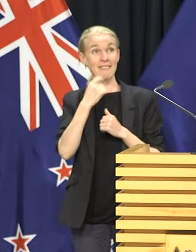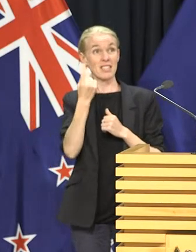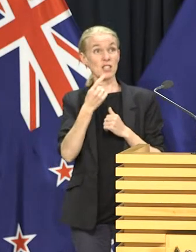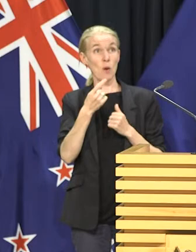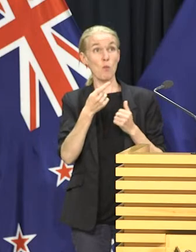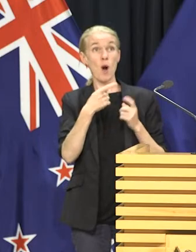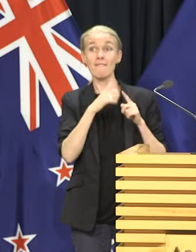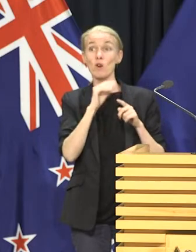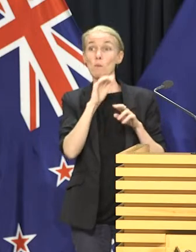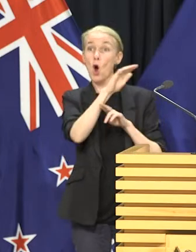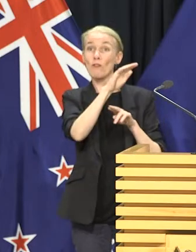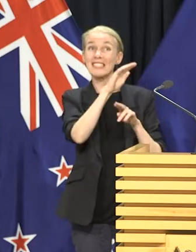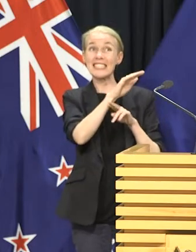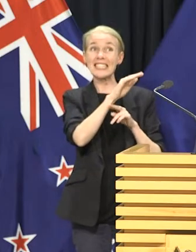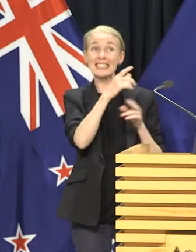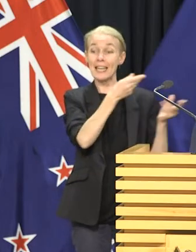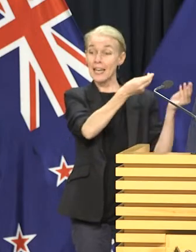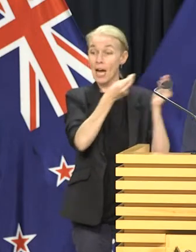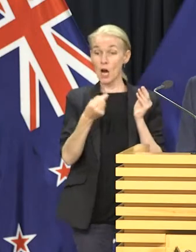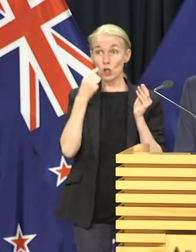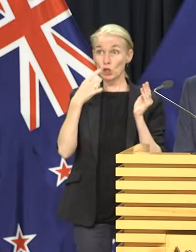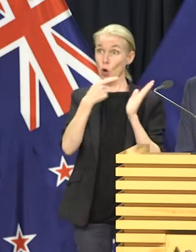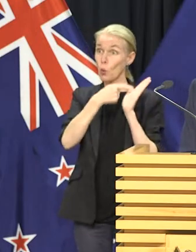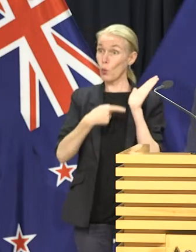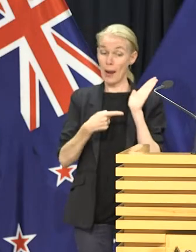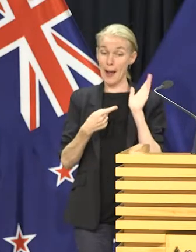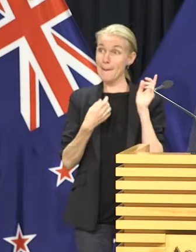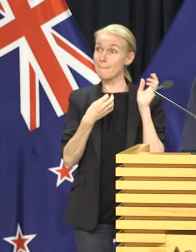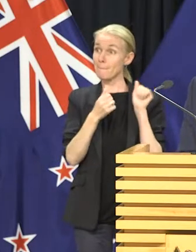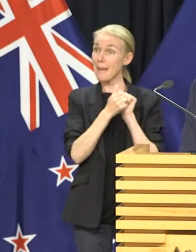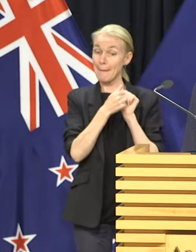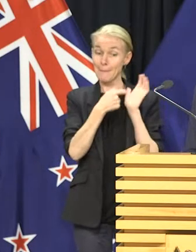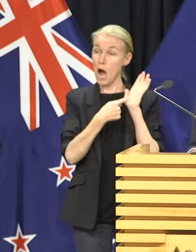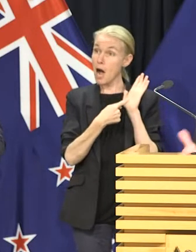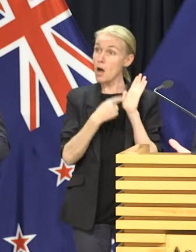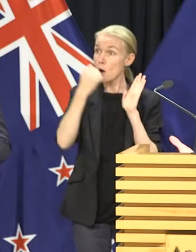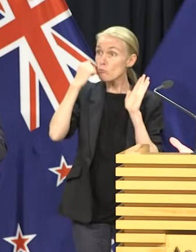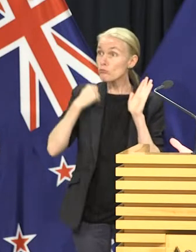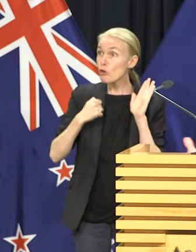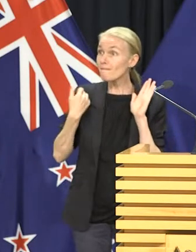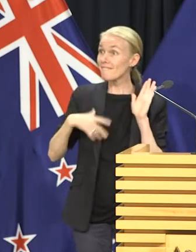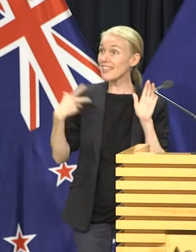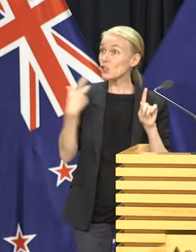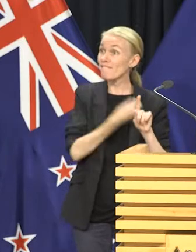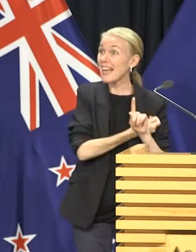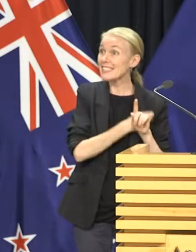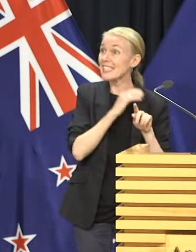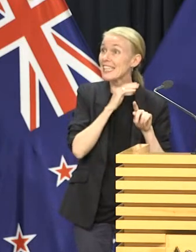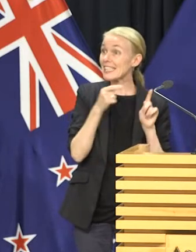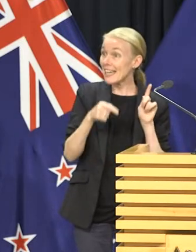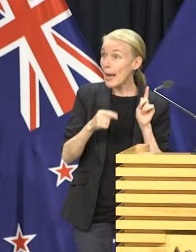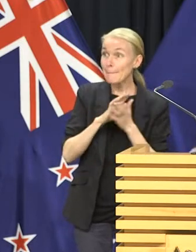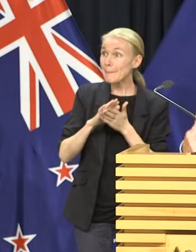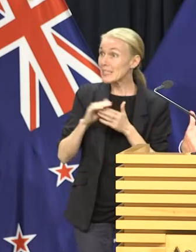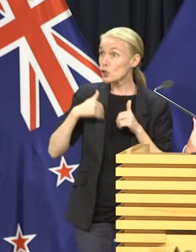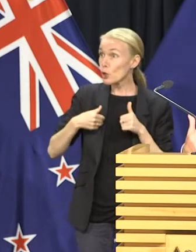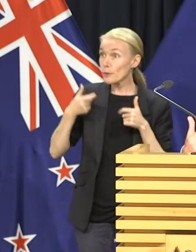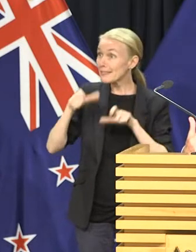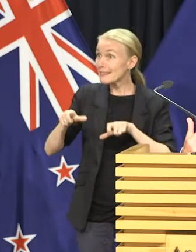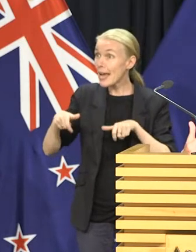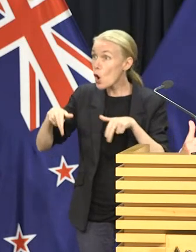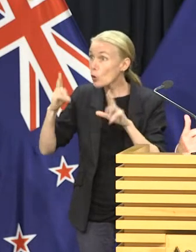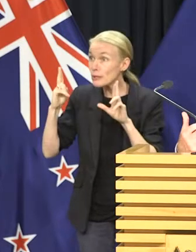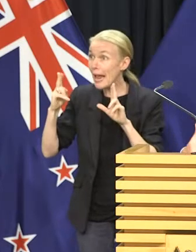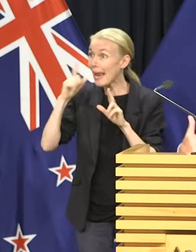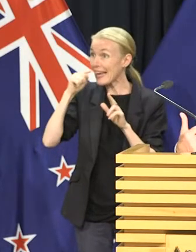MIQ in New Zealand, apart from Australia? Yeah, this is an active discussion, and it won't be. It's